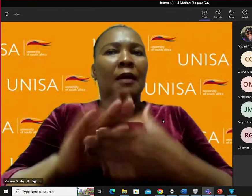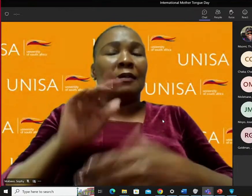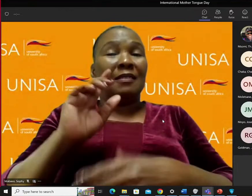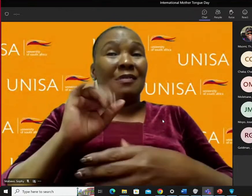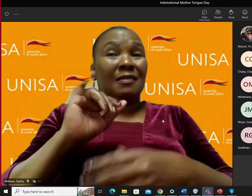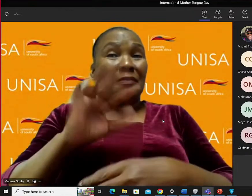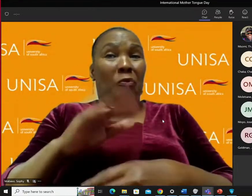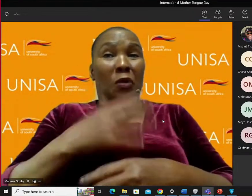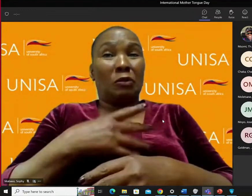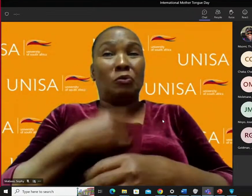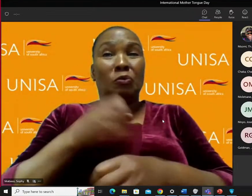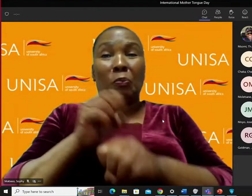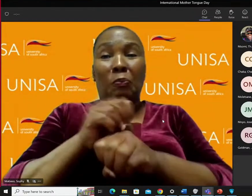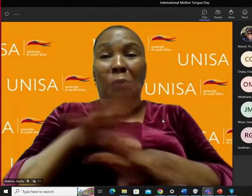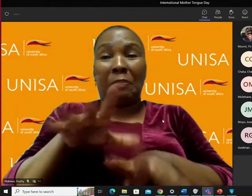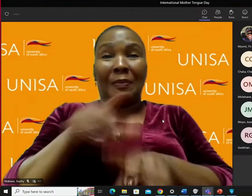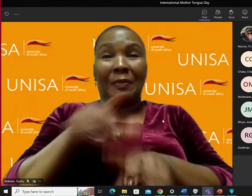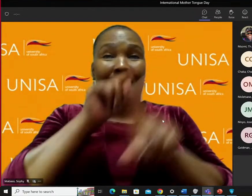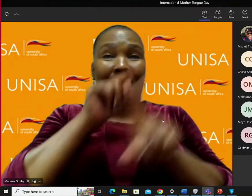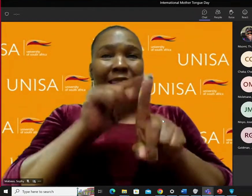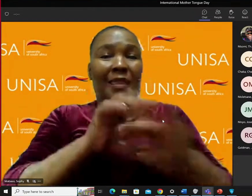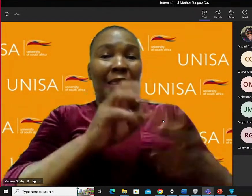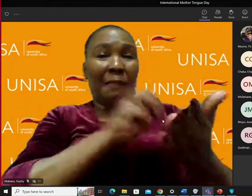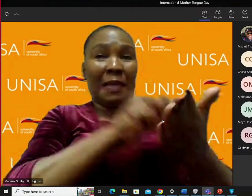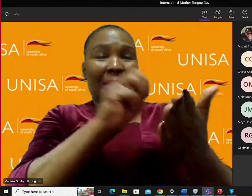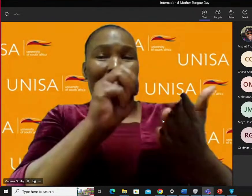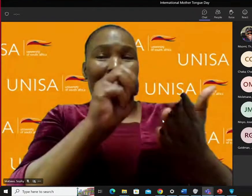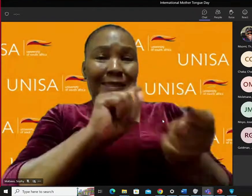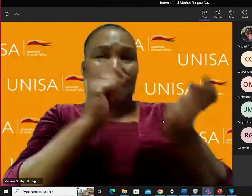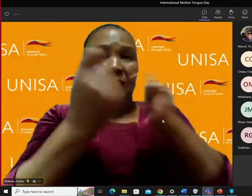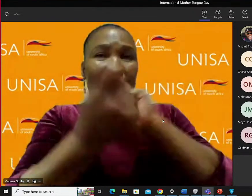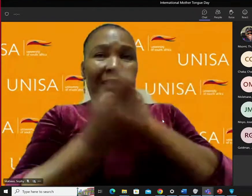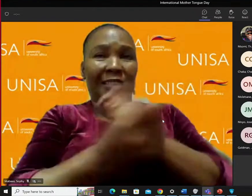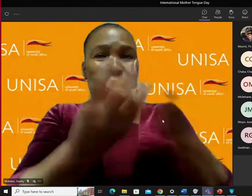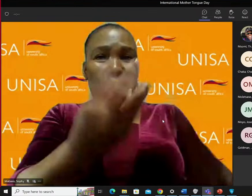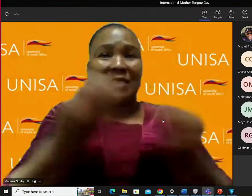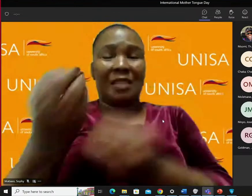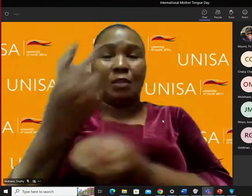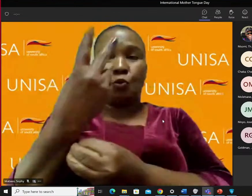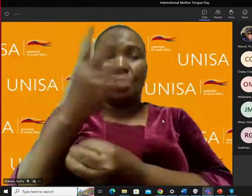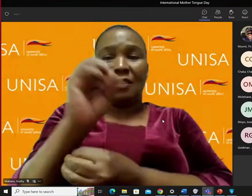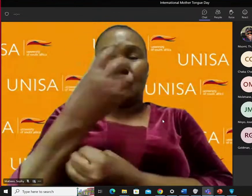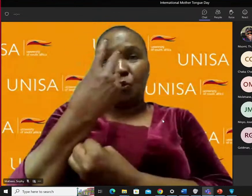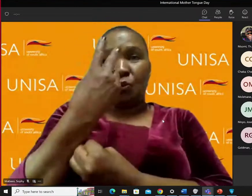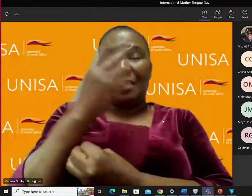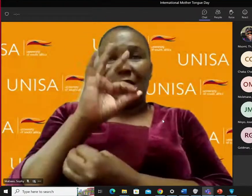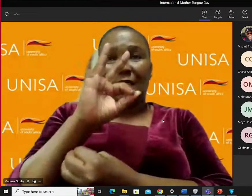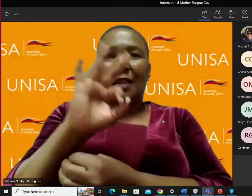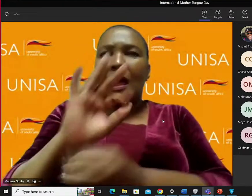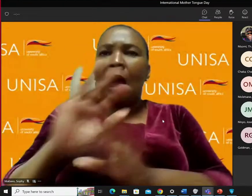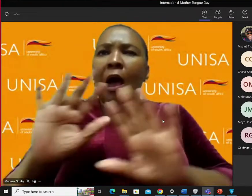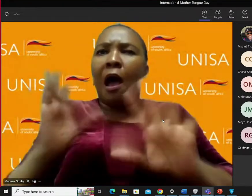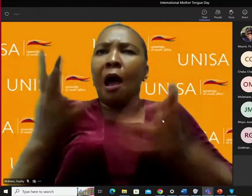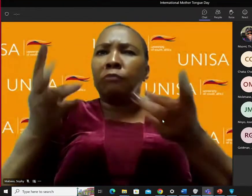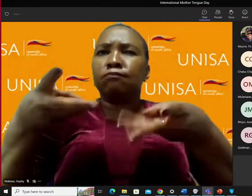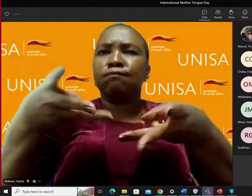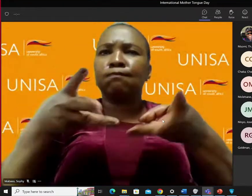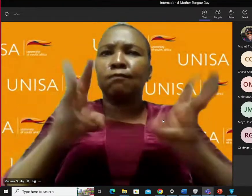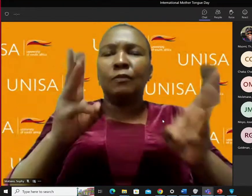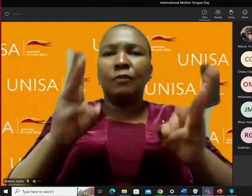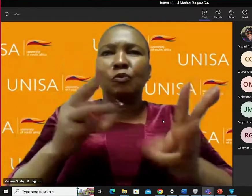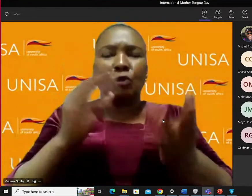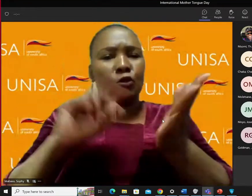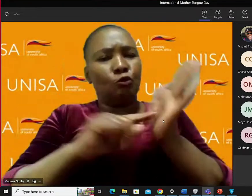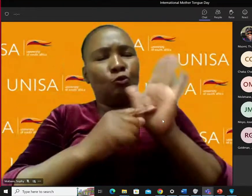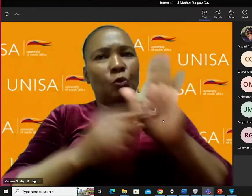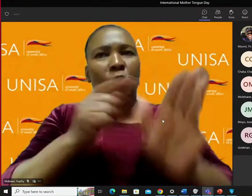of these messages, translate them to kids in 2023, how are the ways that we can show them,